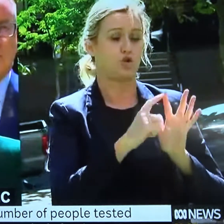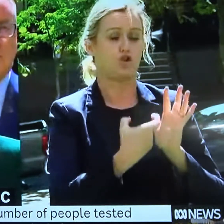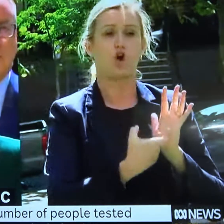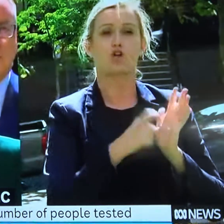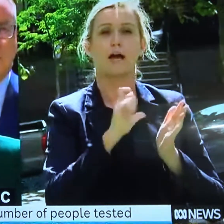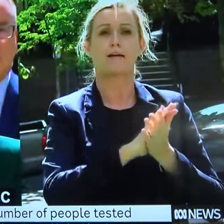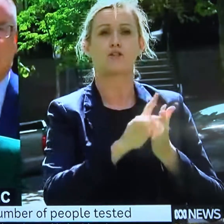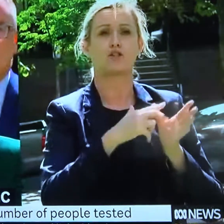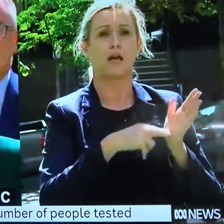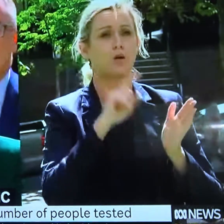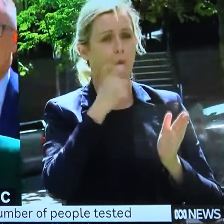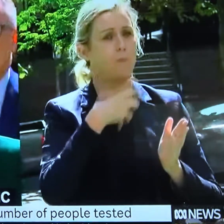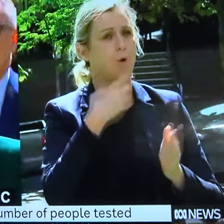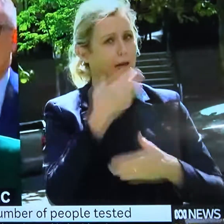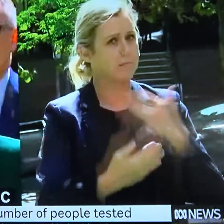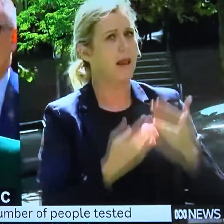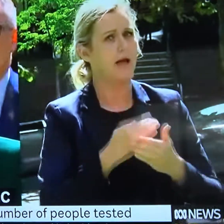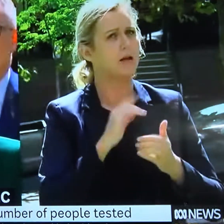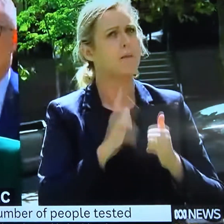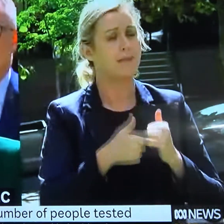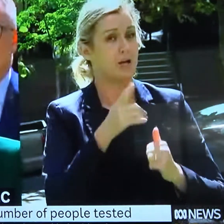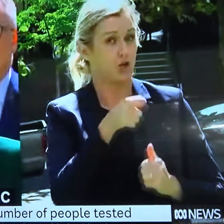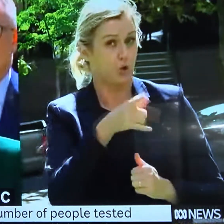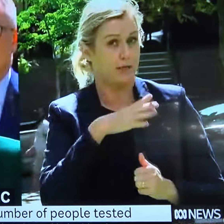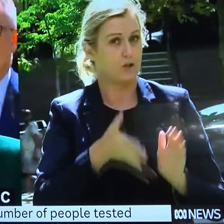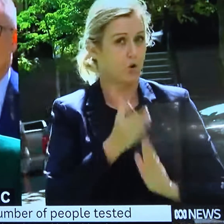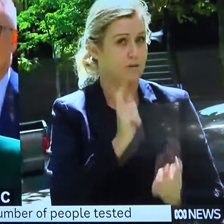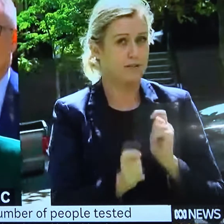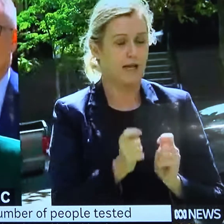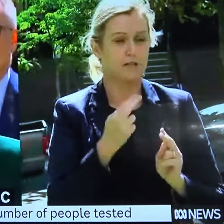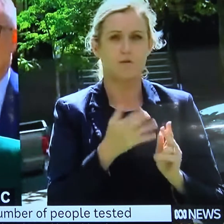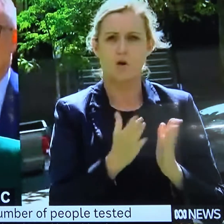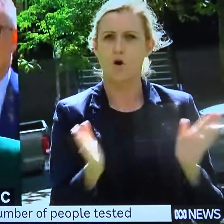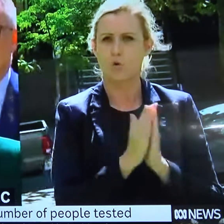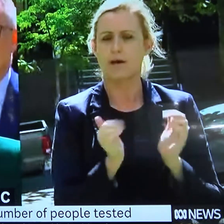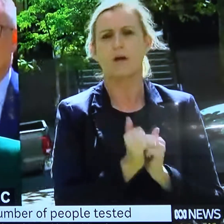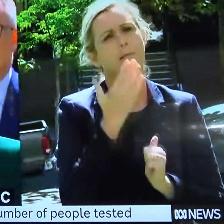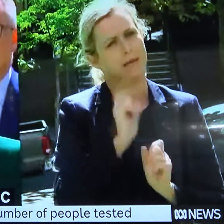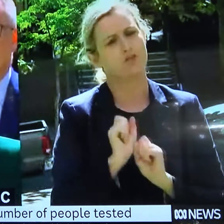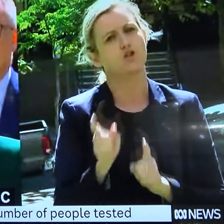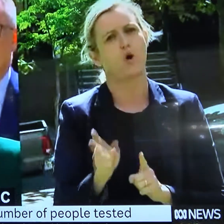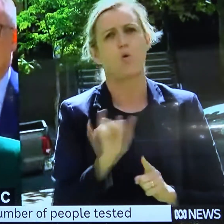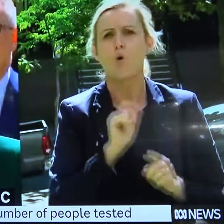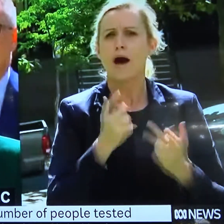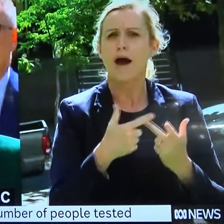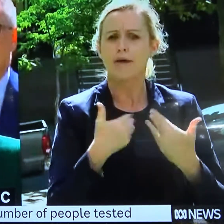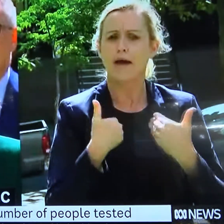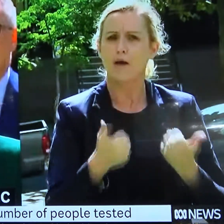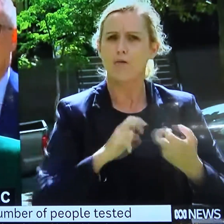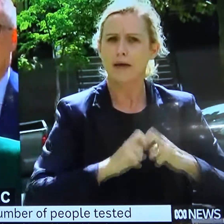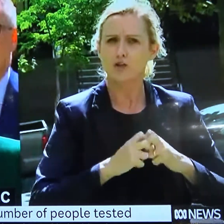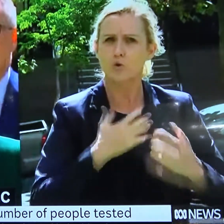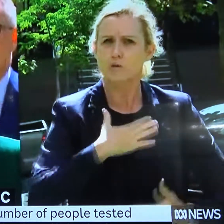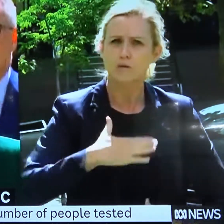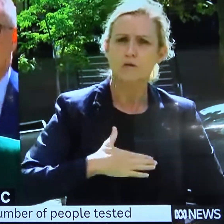elaborate, please make sure if you need to get a test, you can get that over the long weekend, but also if you need medical attention through your GP, you